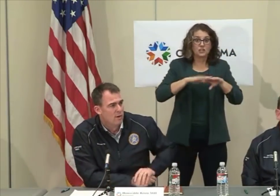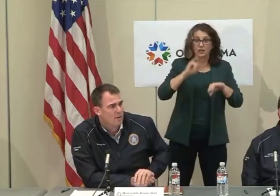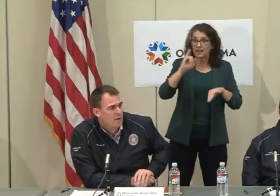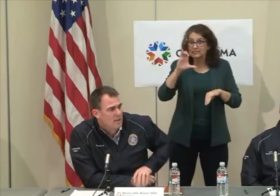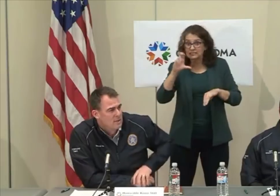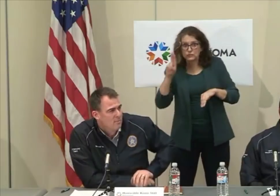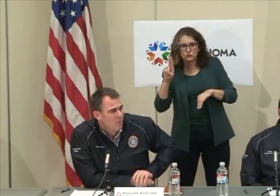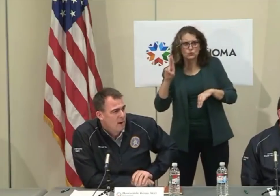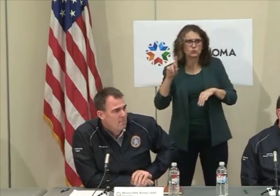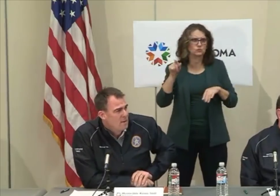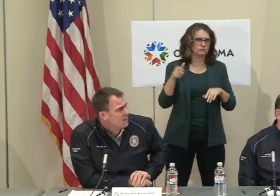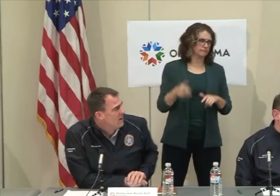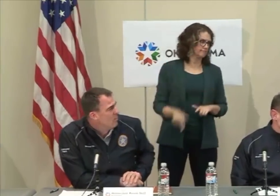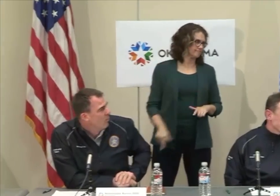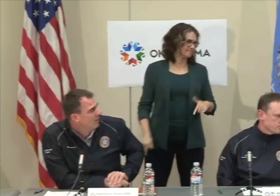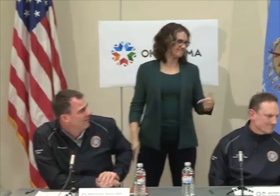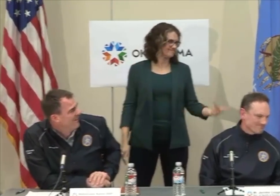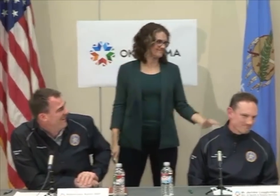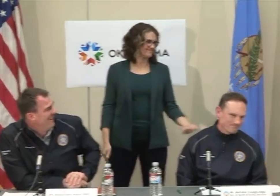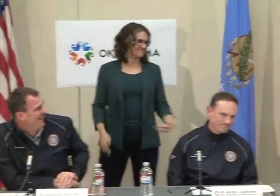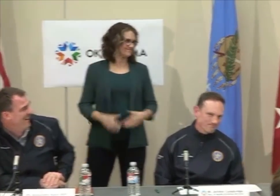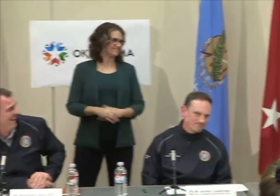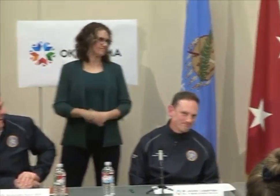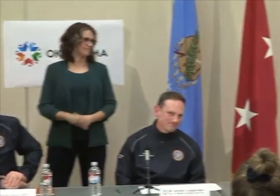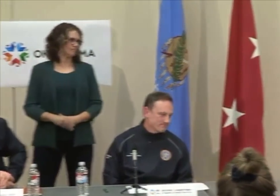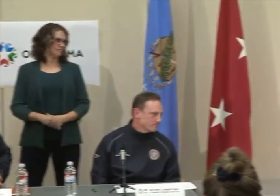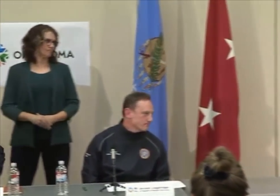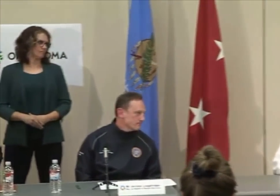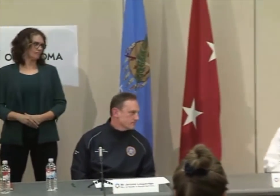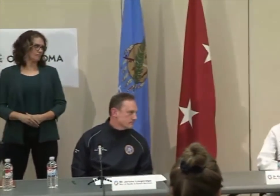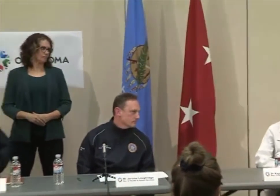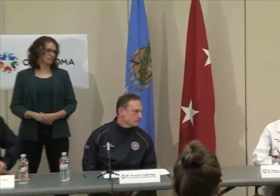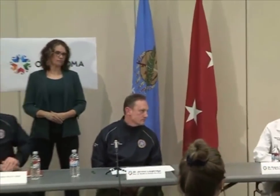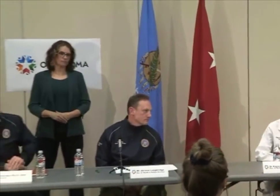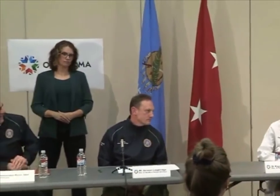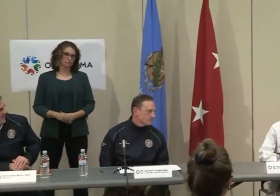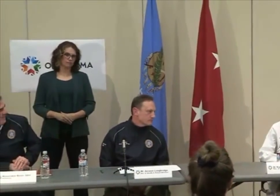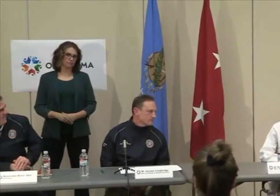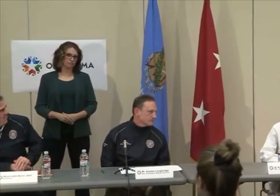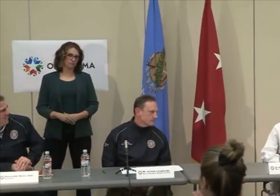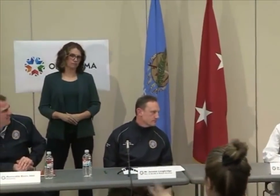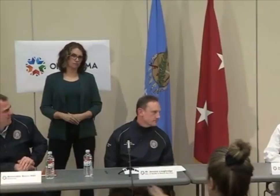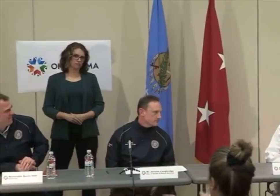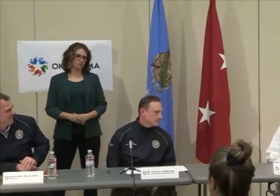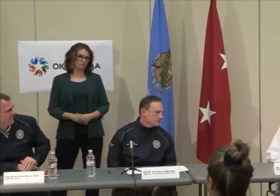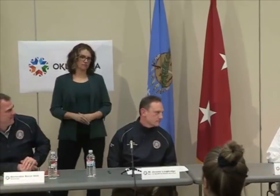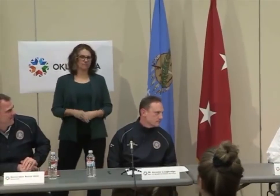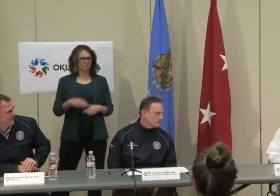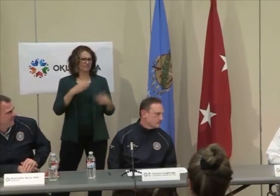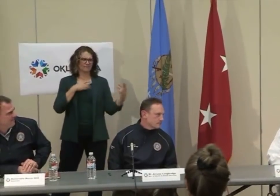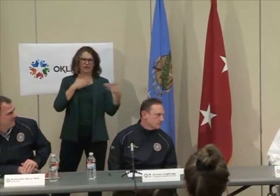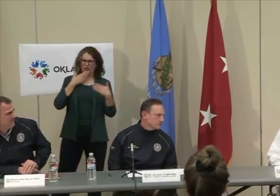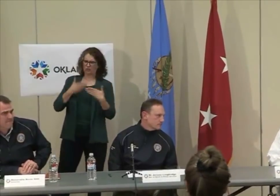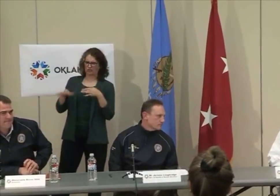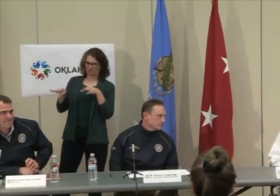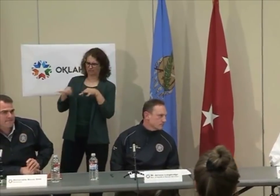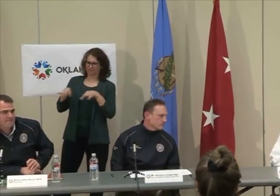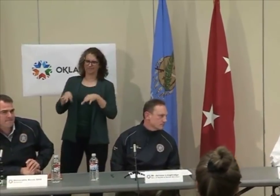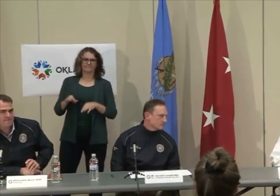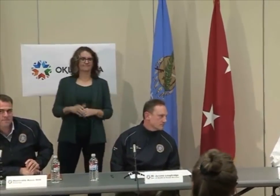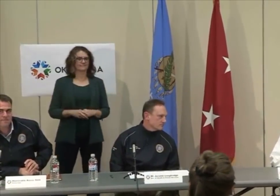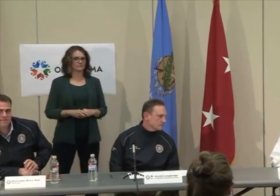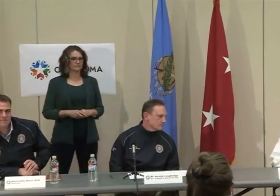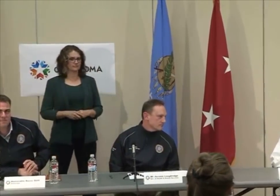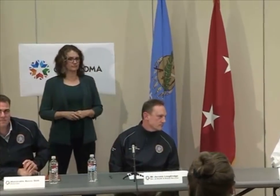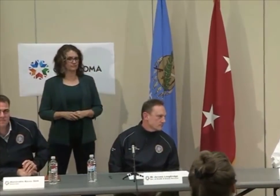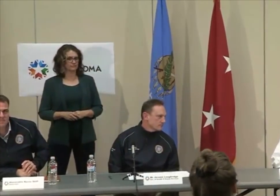me turn it over to Casey before I mess it up more. That was a very good description. Yeah, so what we have